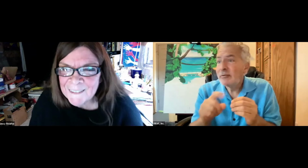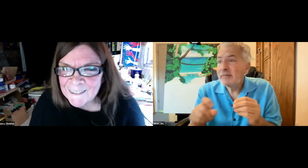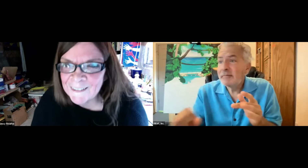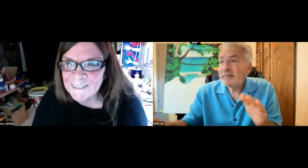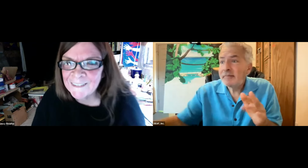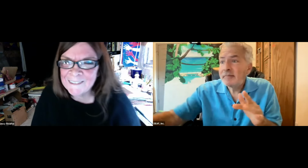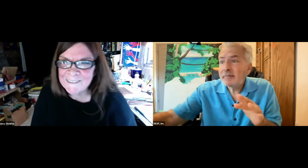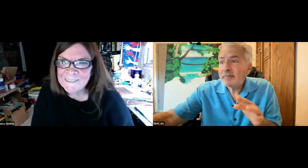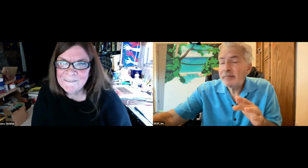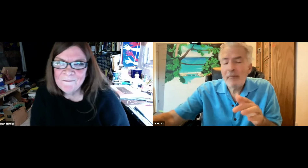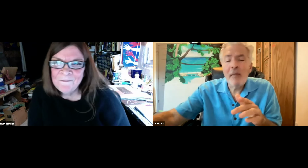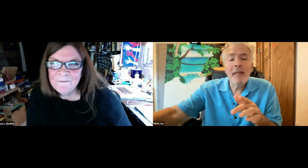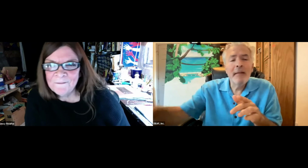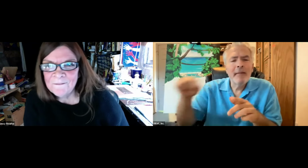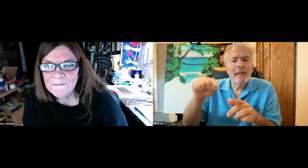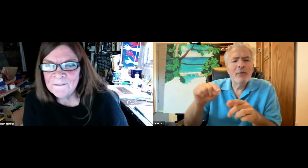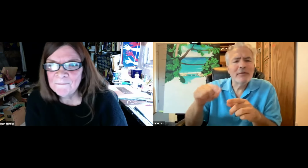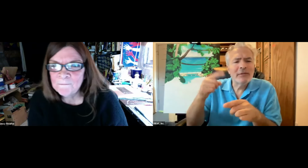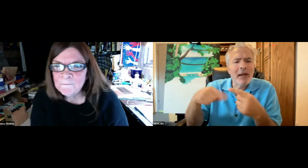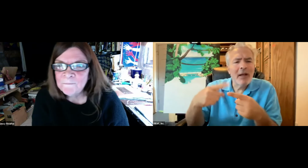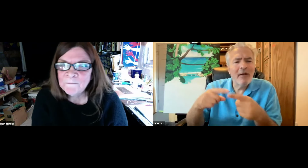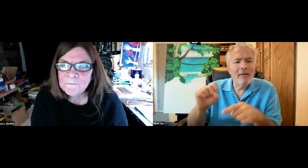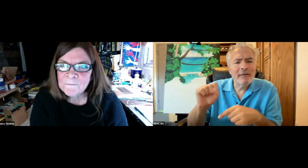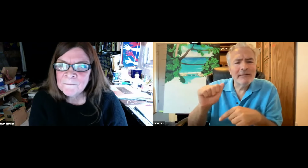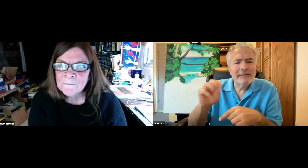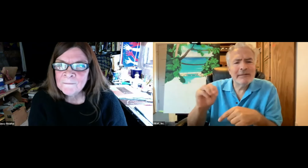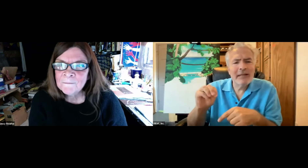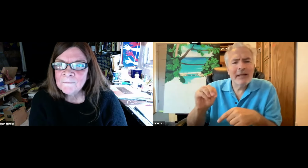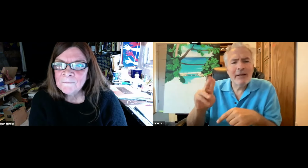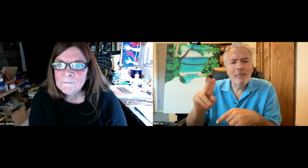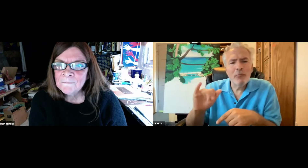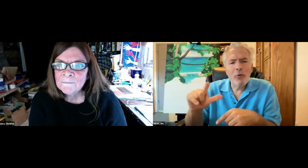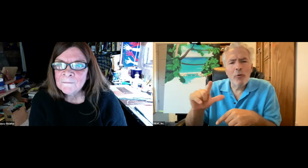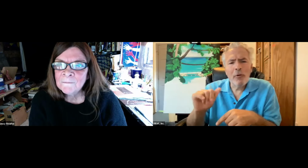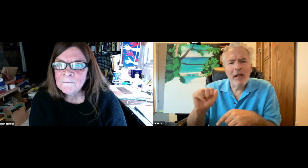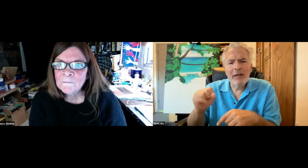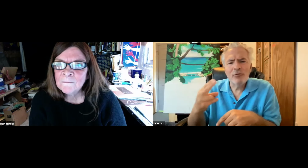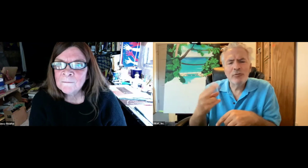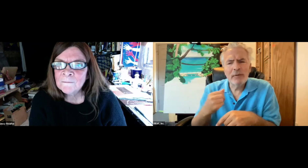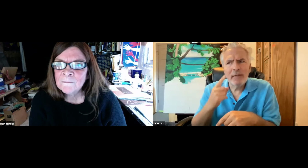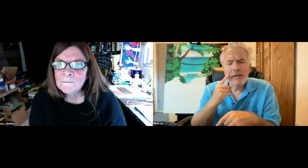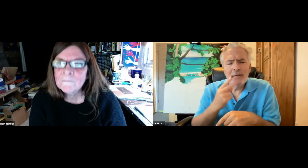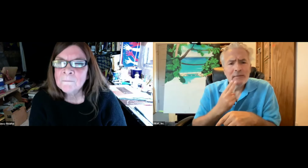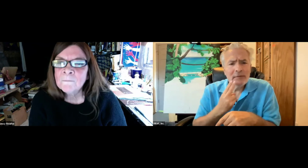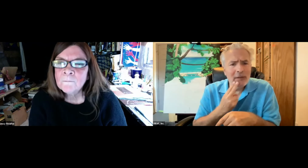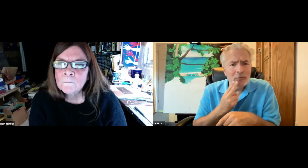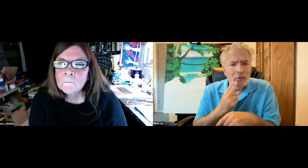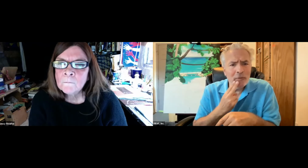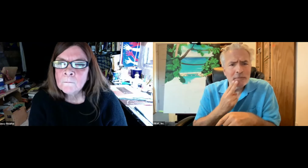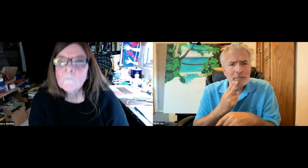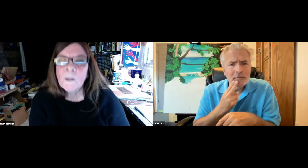your reservations. Let me see. There were some other questions. Someone asked about Samuel.